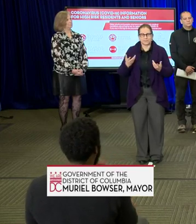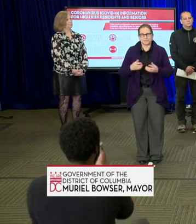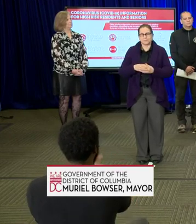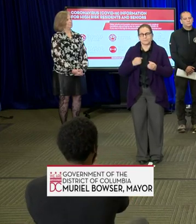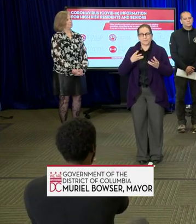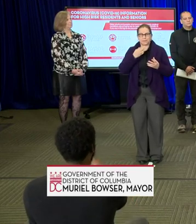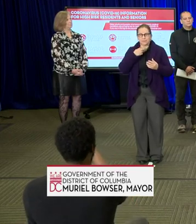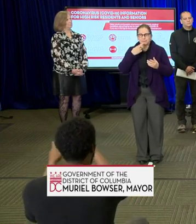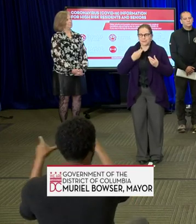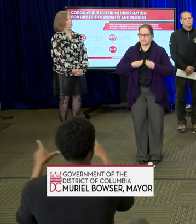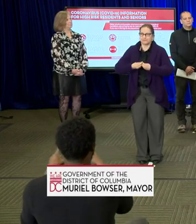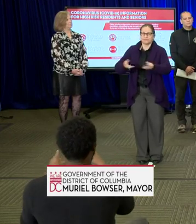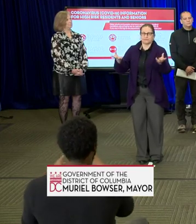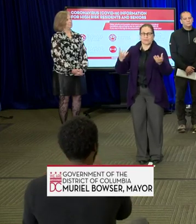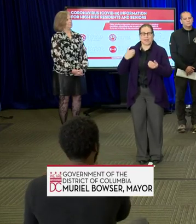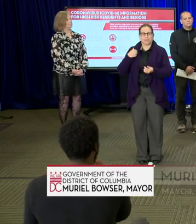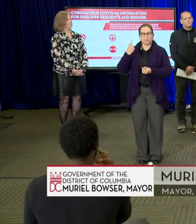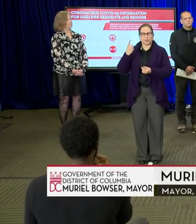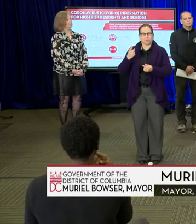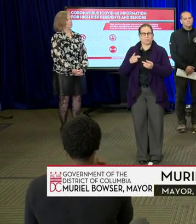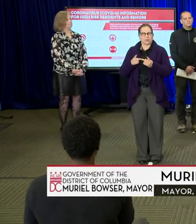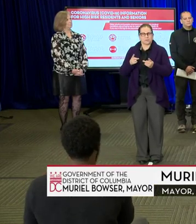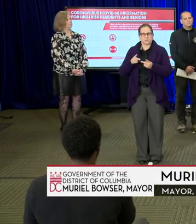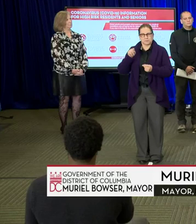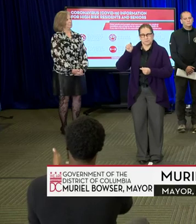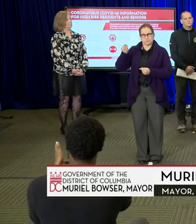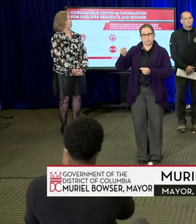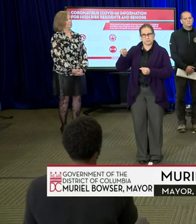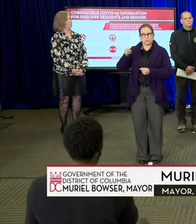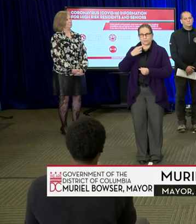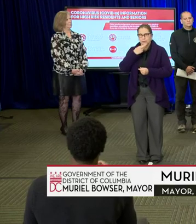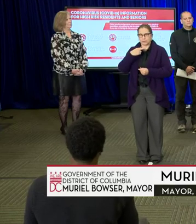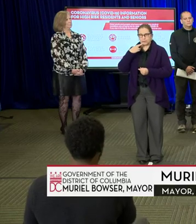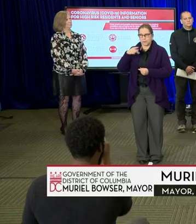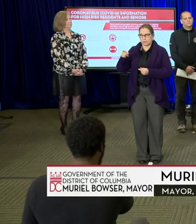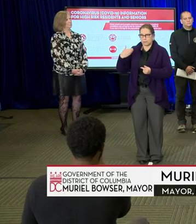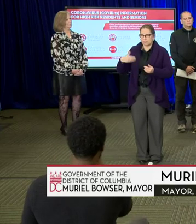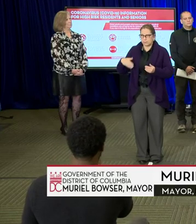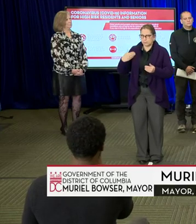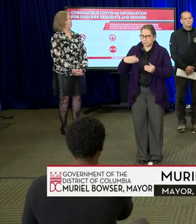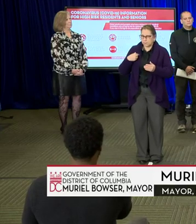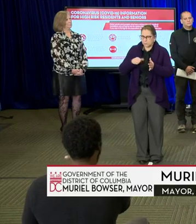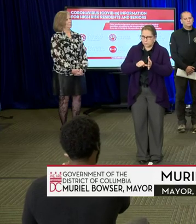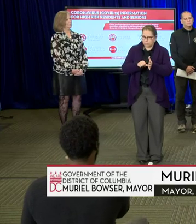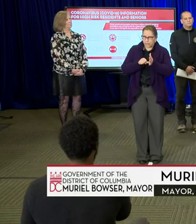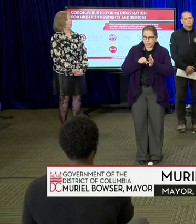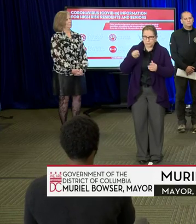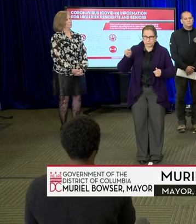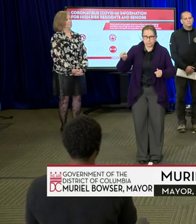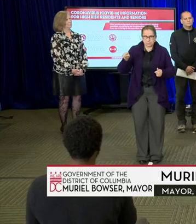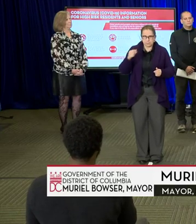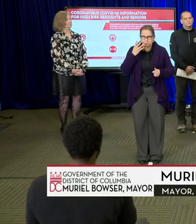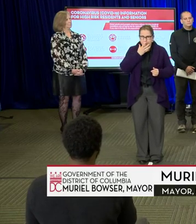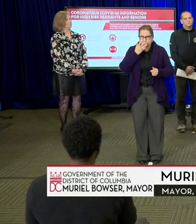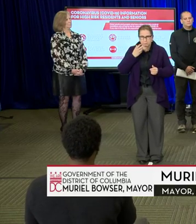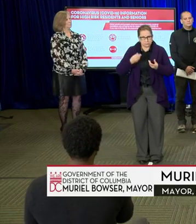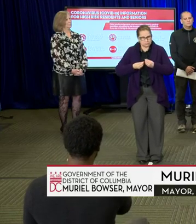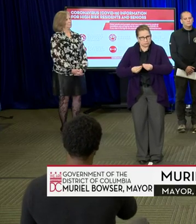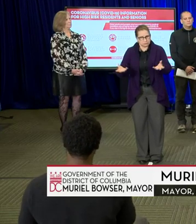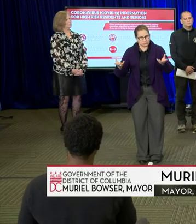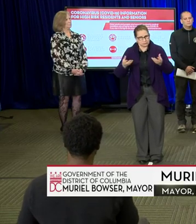just yesterday, and I was certainly buoyed by their sense of optimism, but also